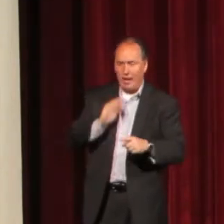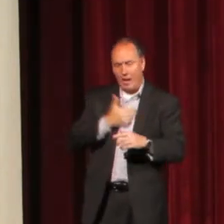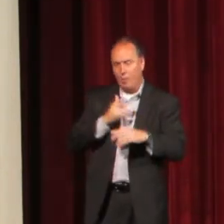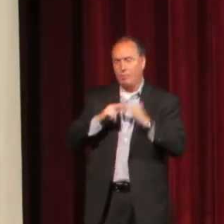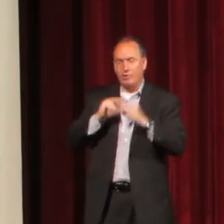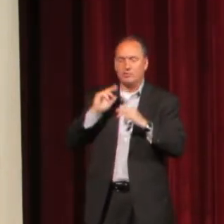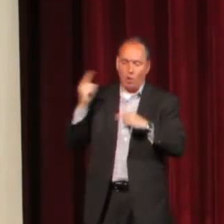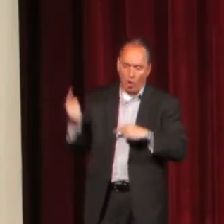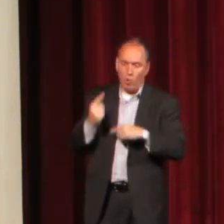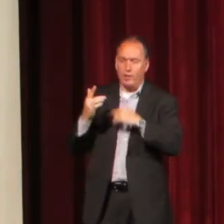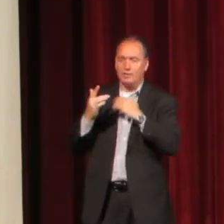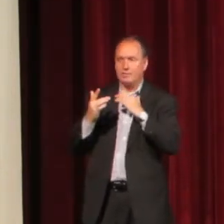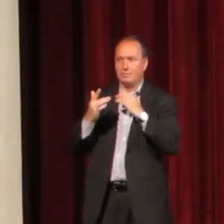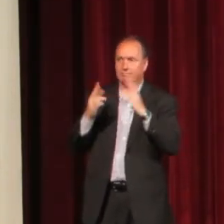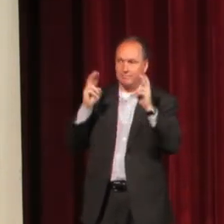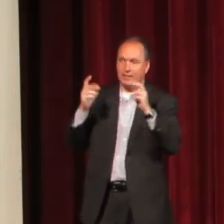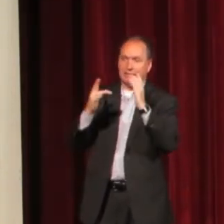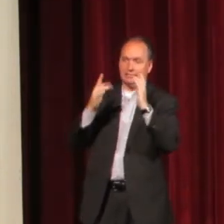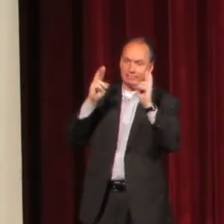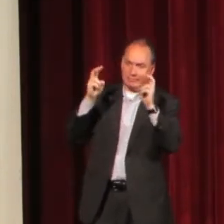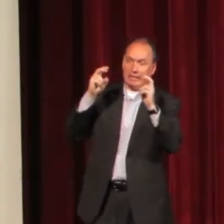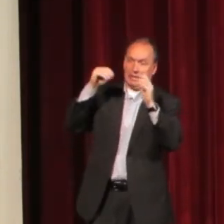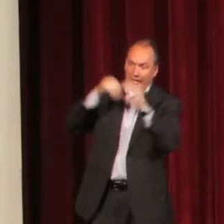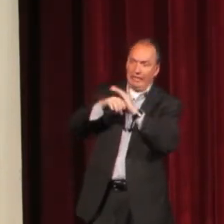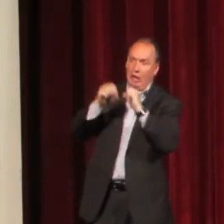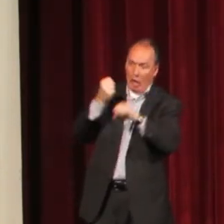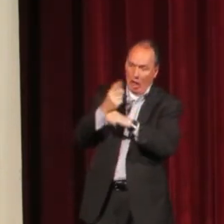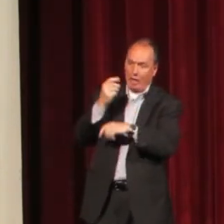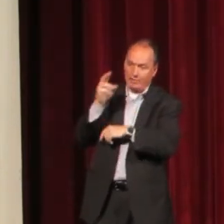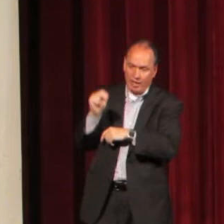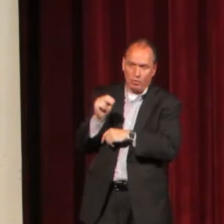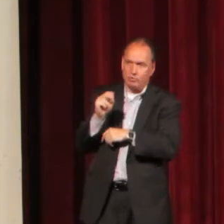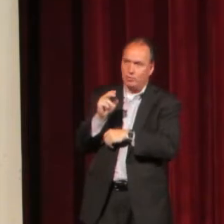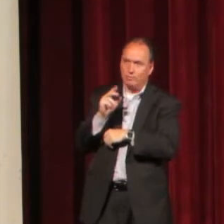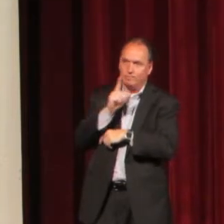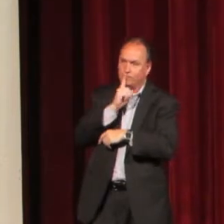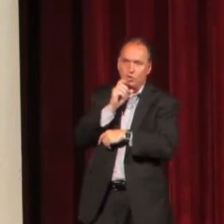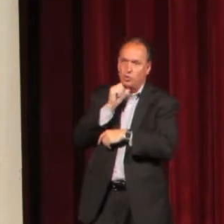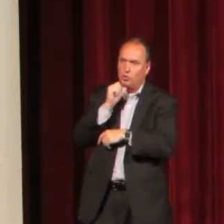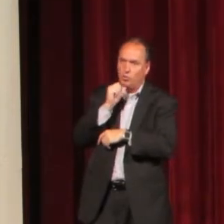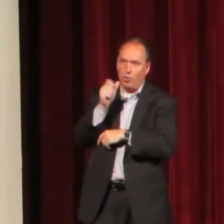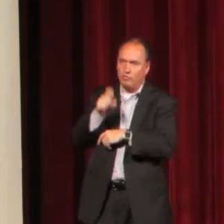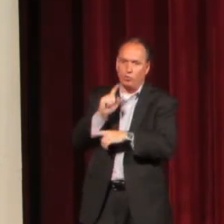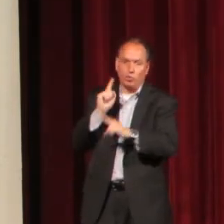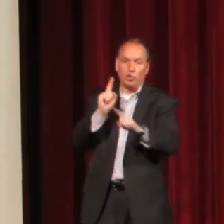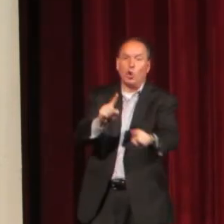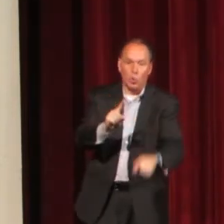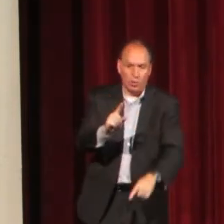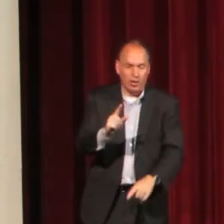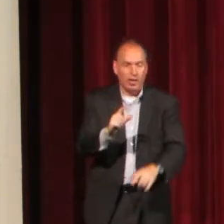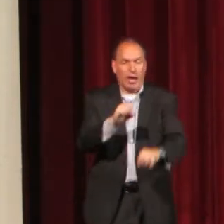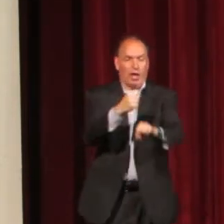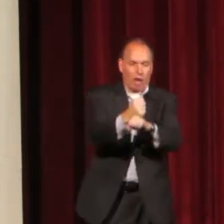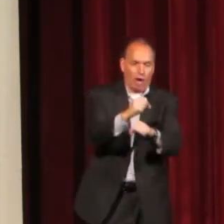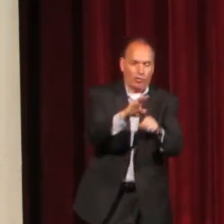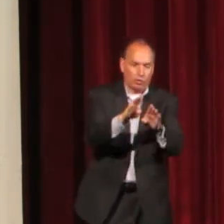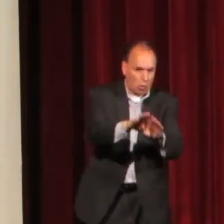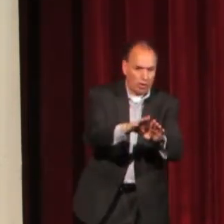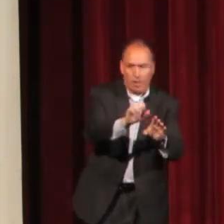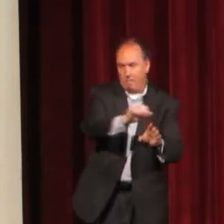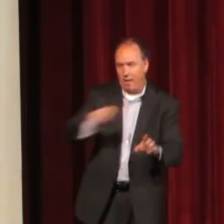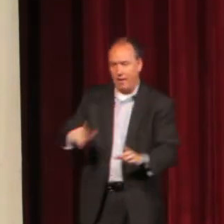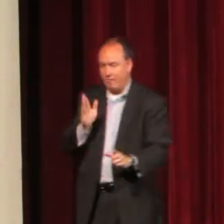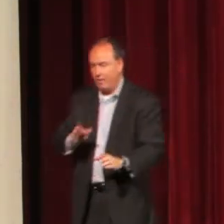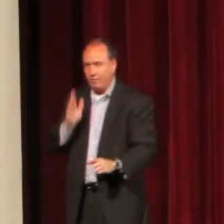is always technically in lockdown. Yep. So no one would ever have to go and lock their door and then come back in. So I've